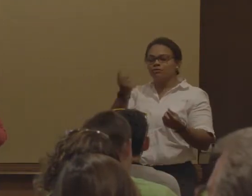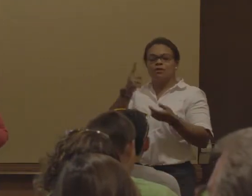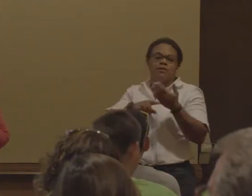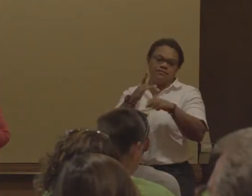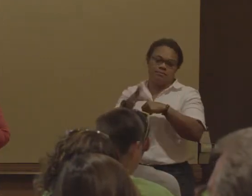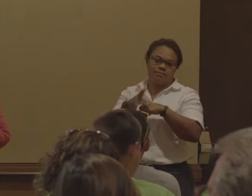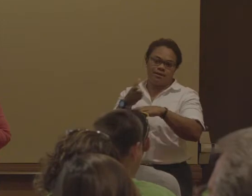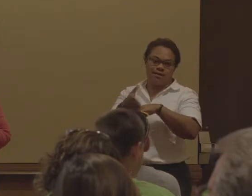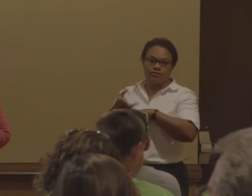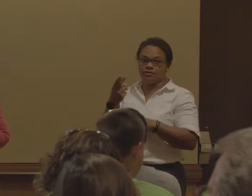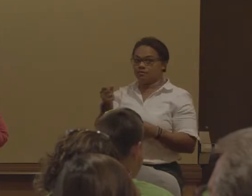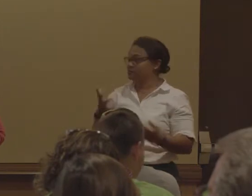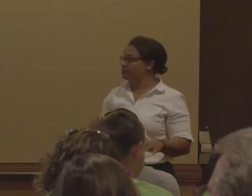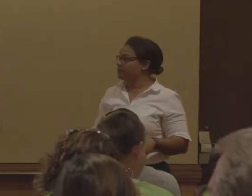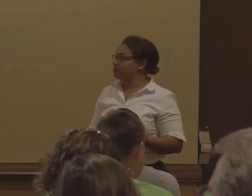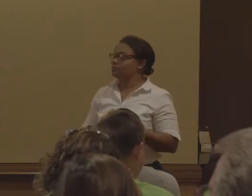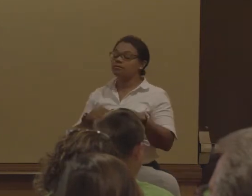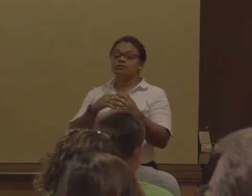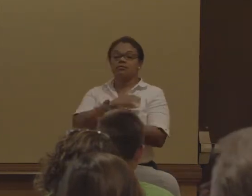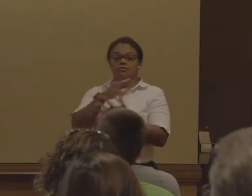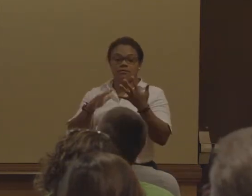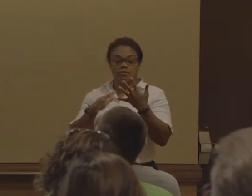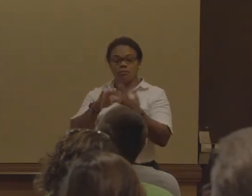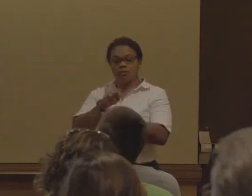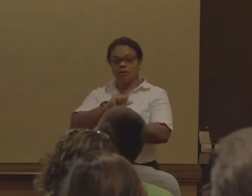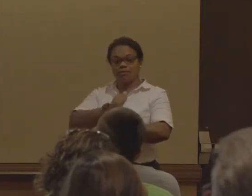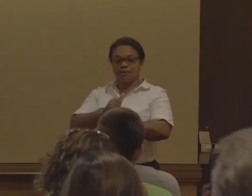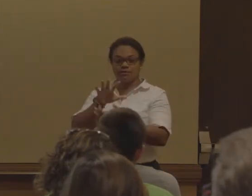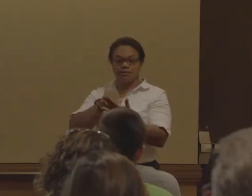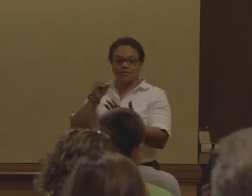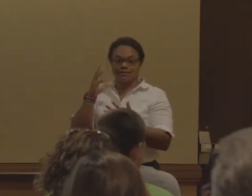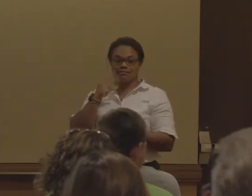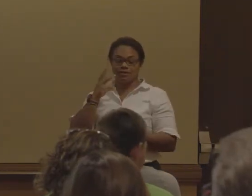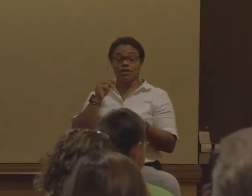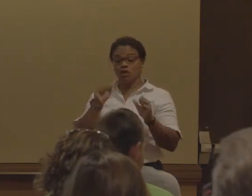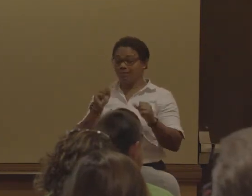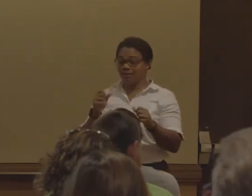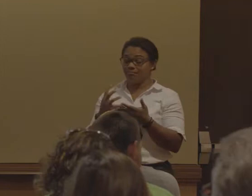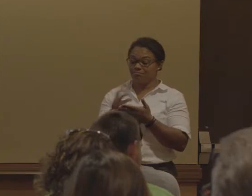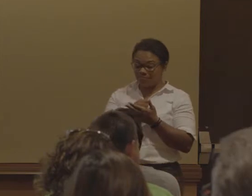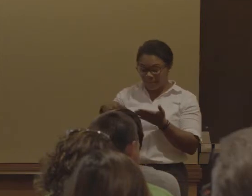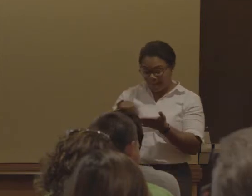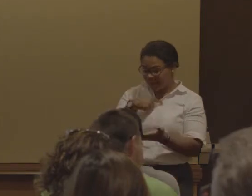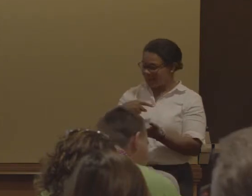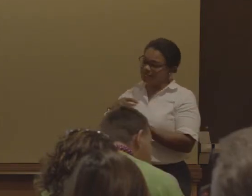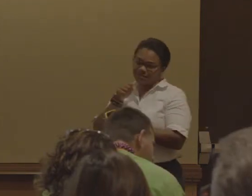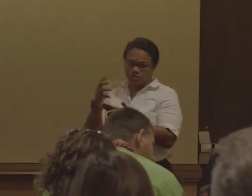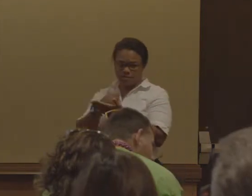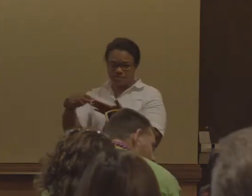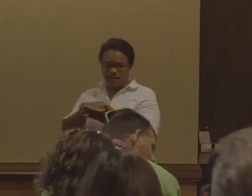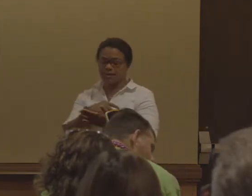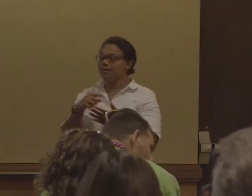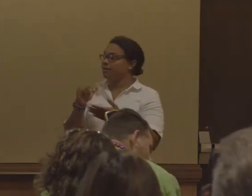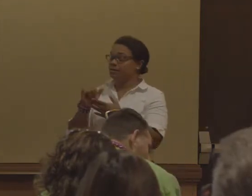school. And then work-based learning experiences, could be paid or non-paid, but this is where those employers that